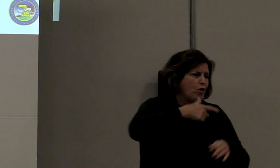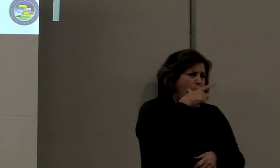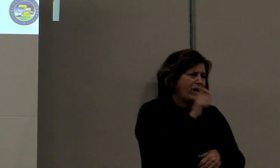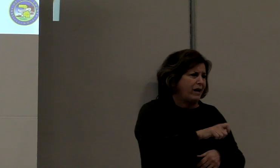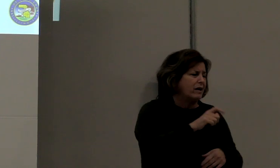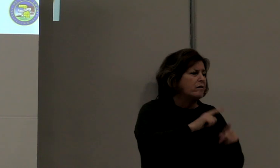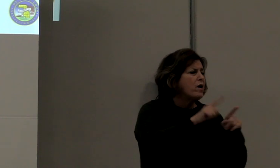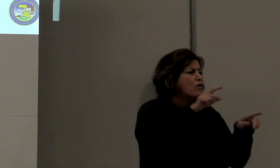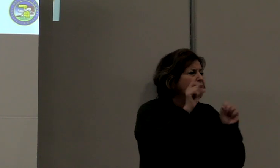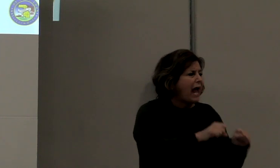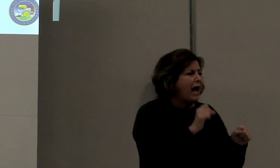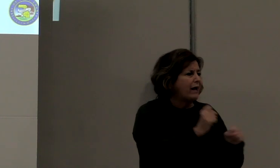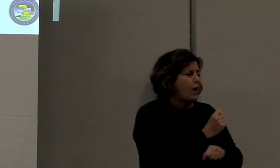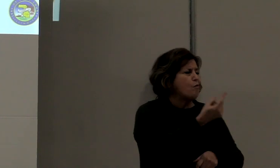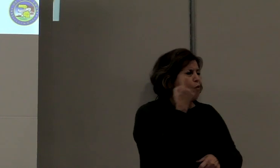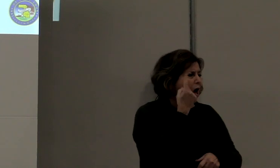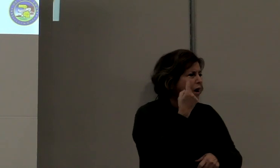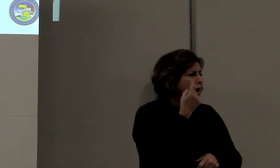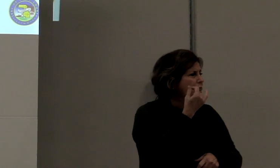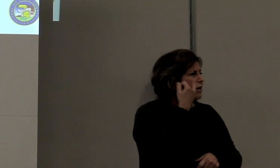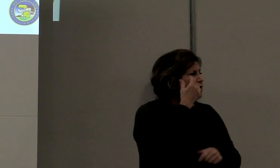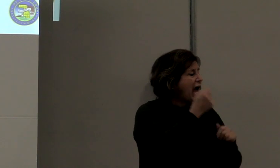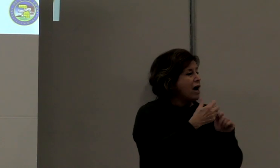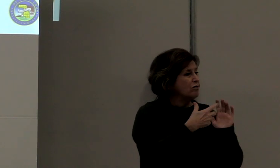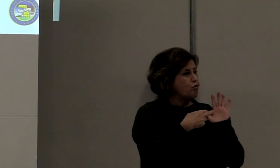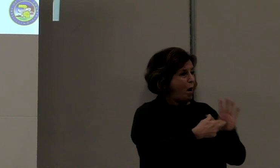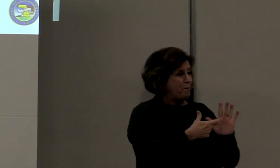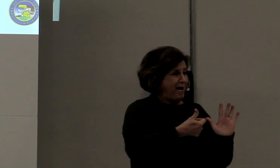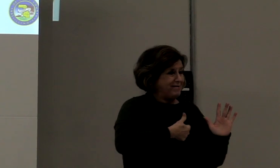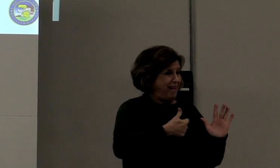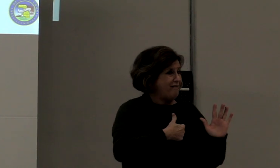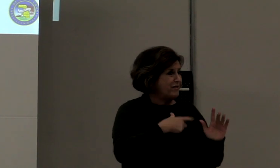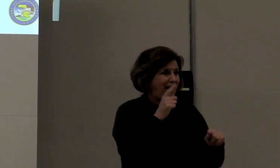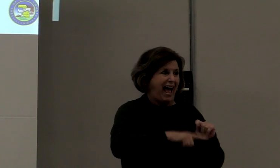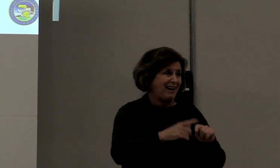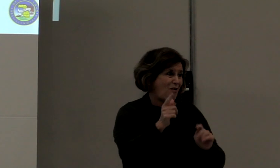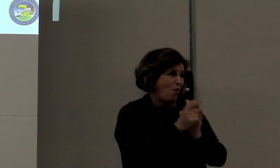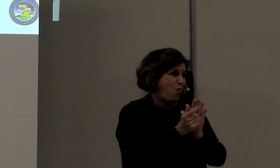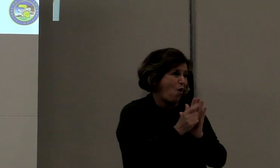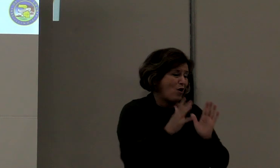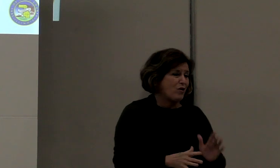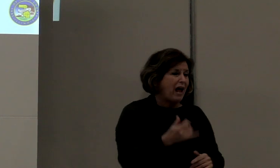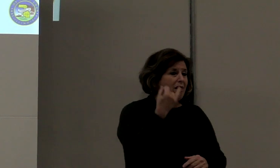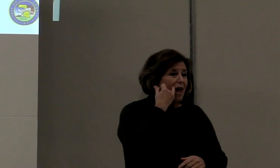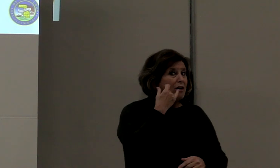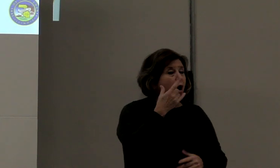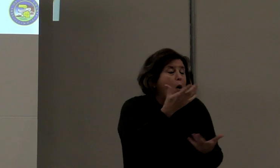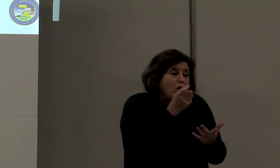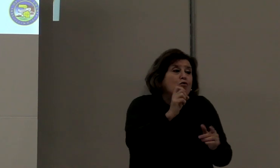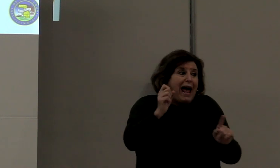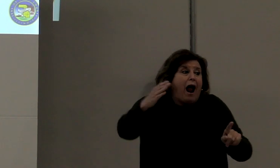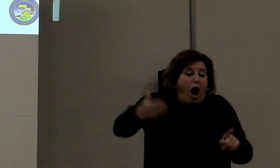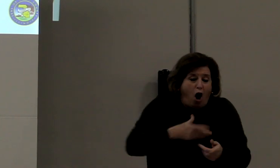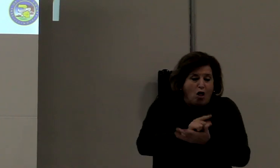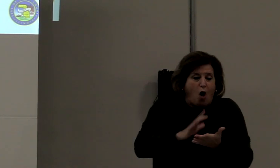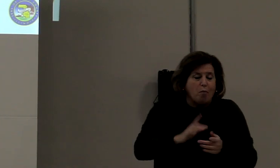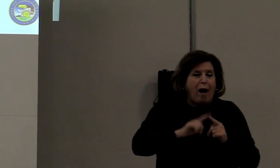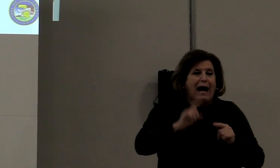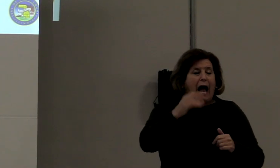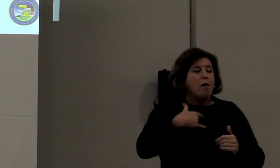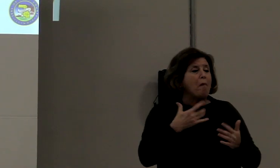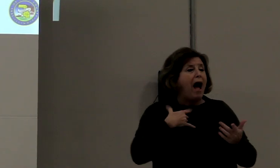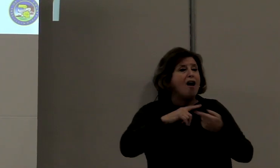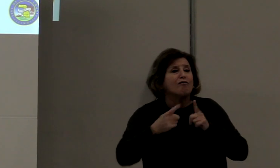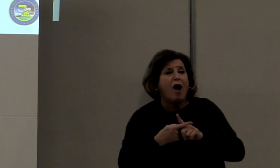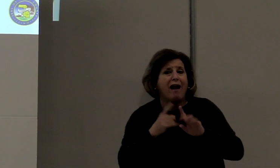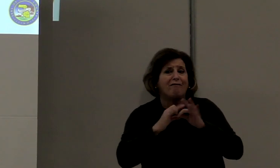But you can get one. You can only represent yourself at a hearing though, unless you hire an attorney. But you can't have a friend